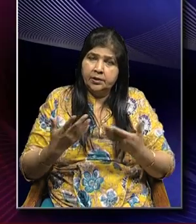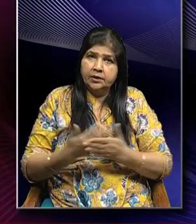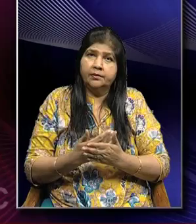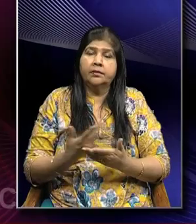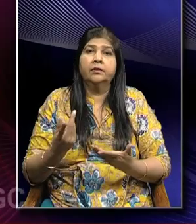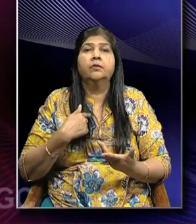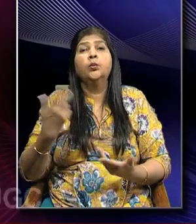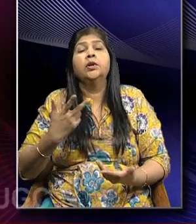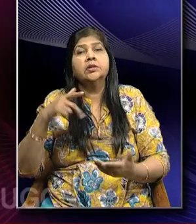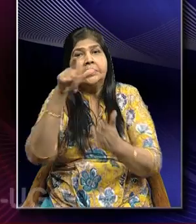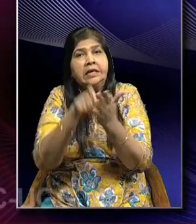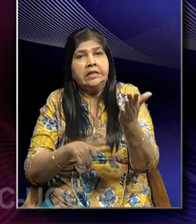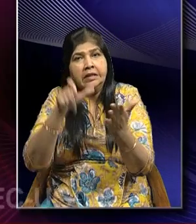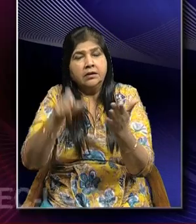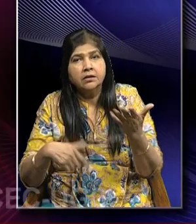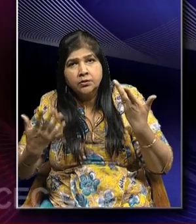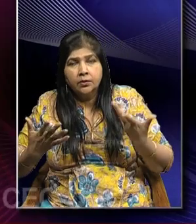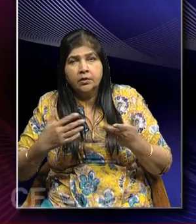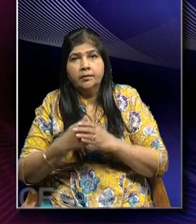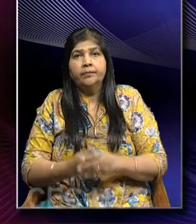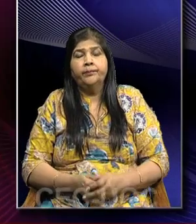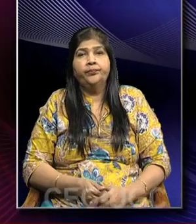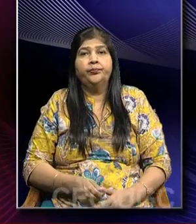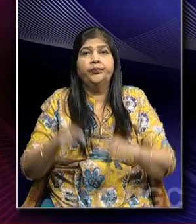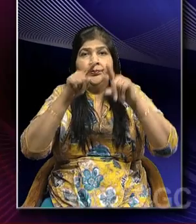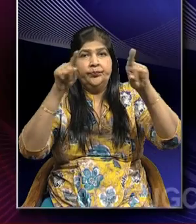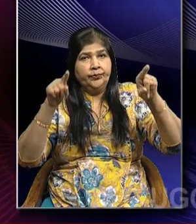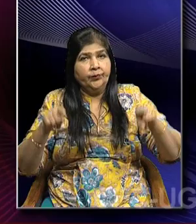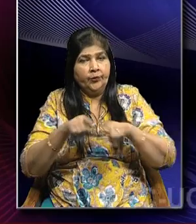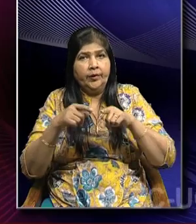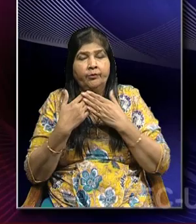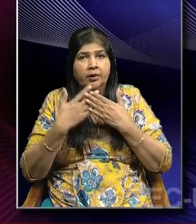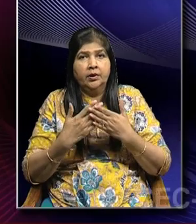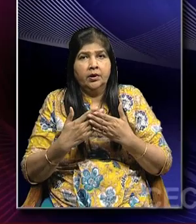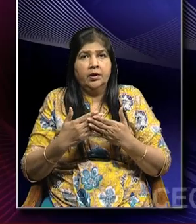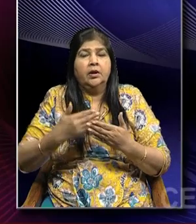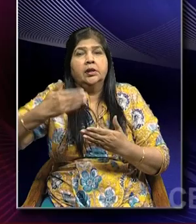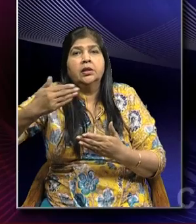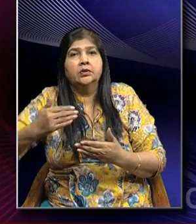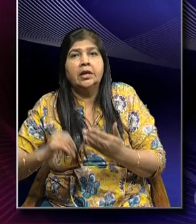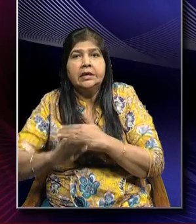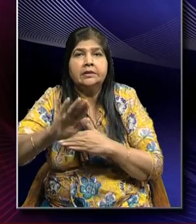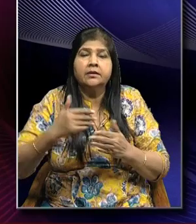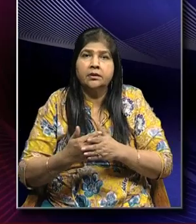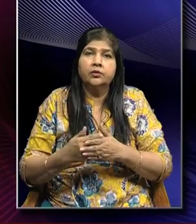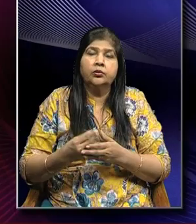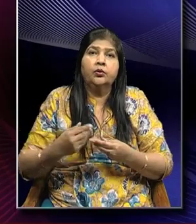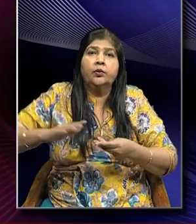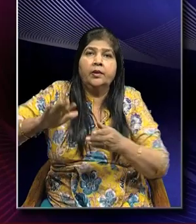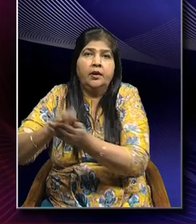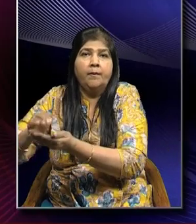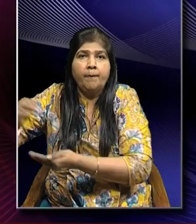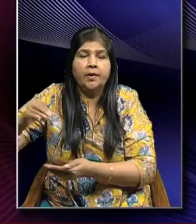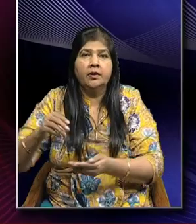is the intent? The intent is that this framework would be gradually extended to remaining listed entities